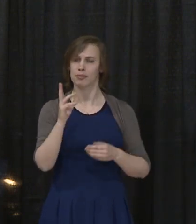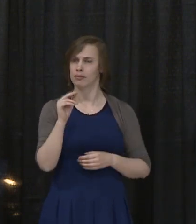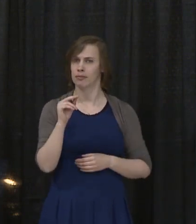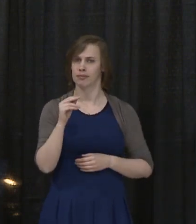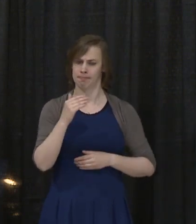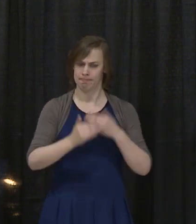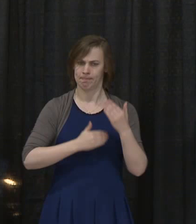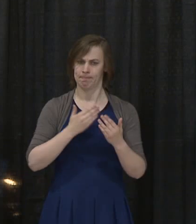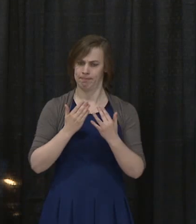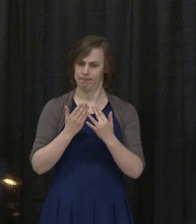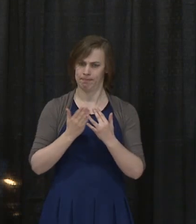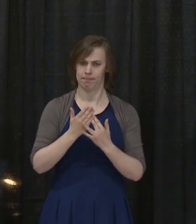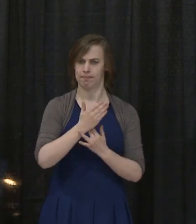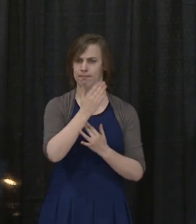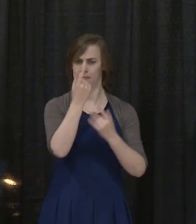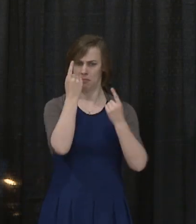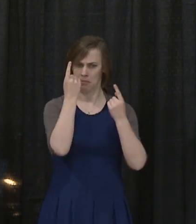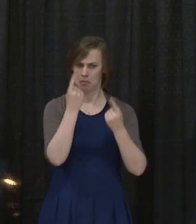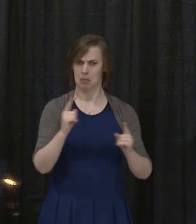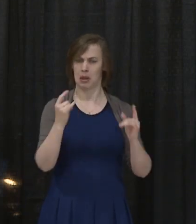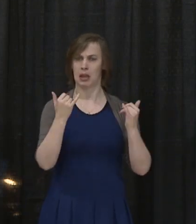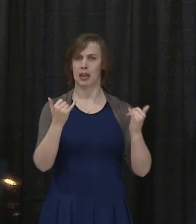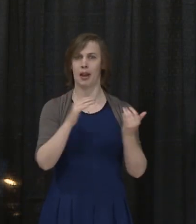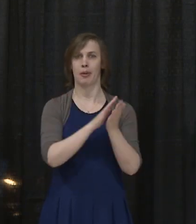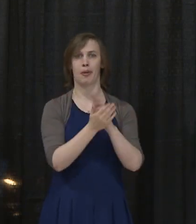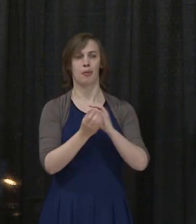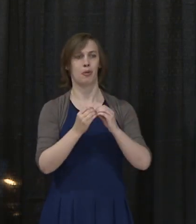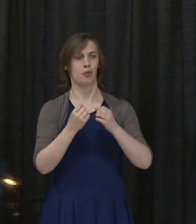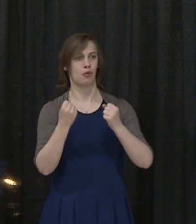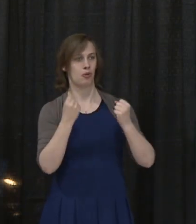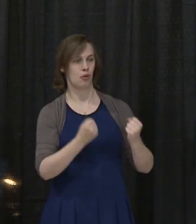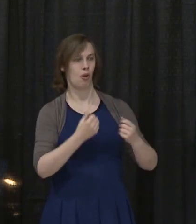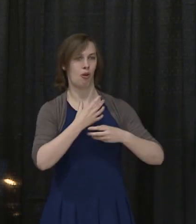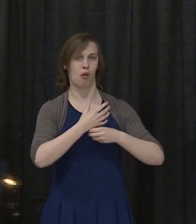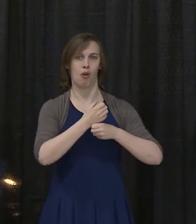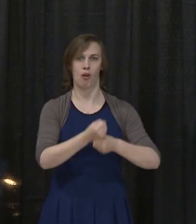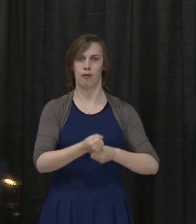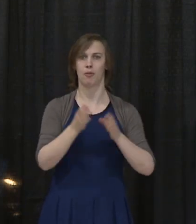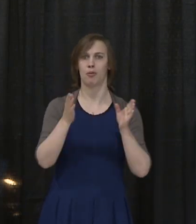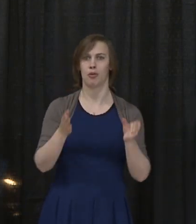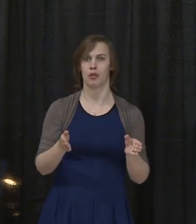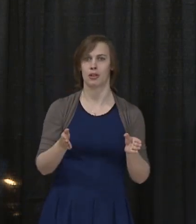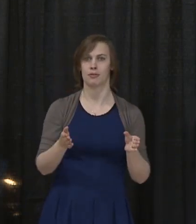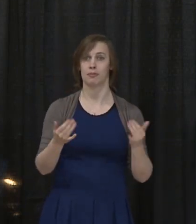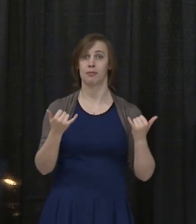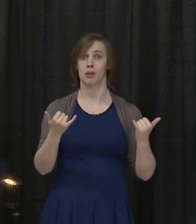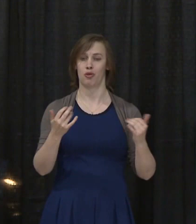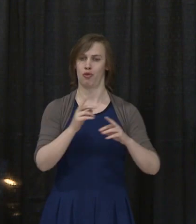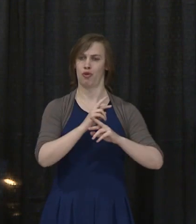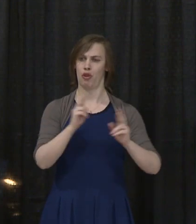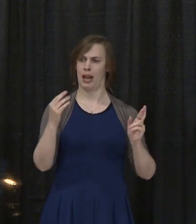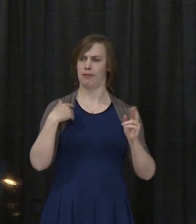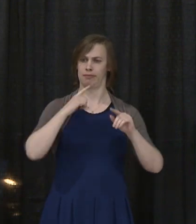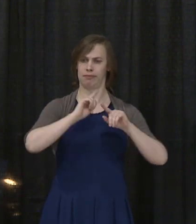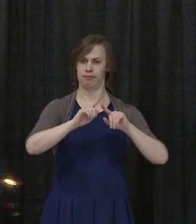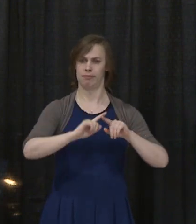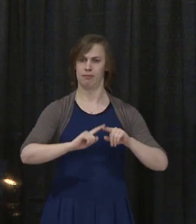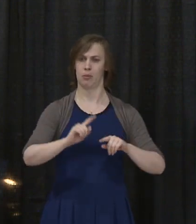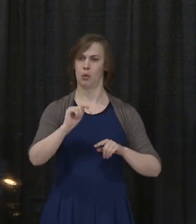stronger, more confident individual, equipped with the tools to excel in your chosen profession and tackle whatever life throws at